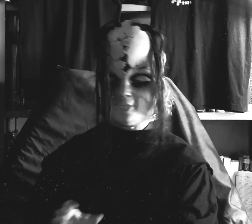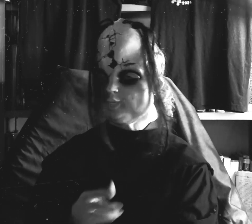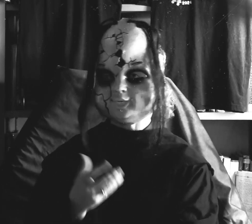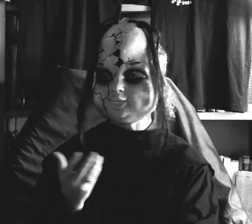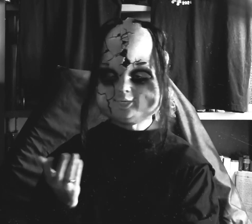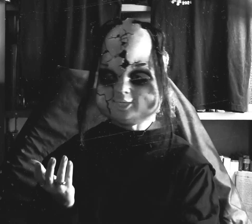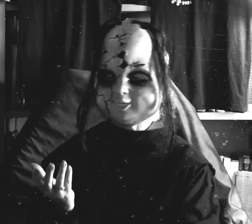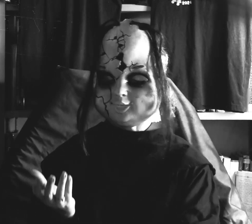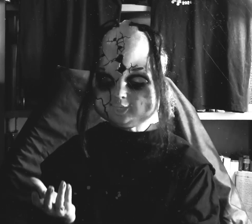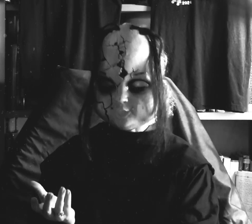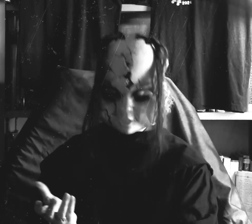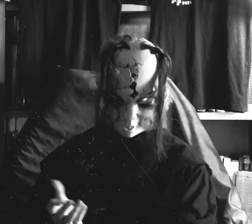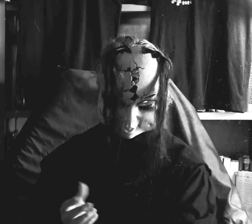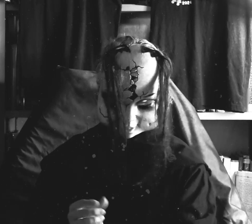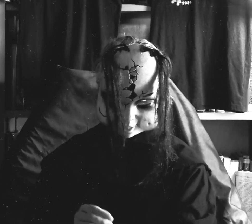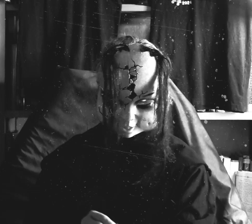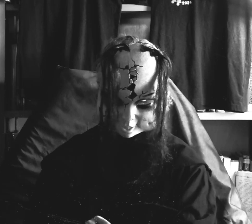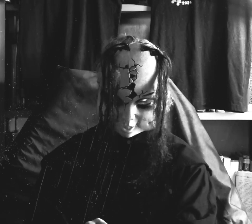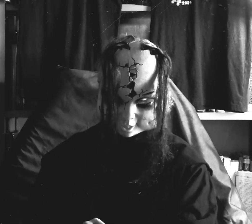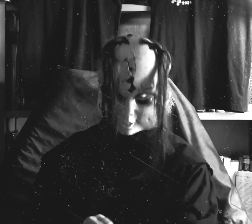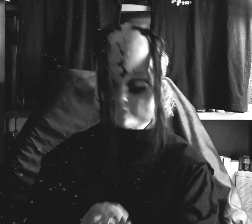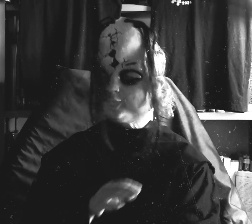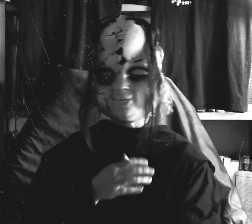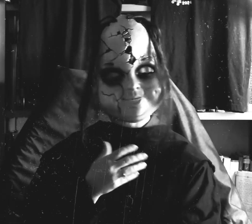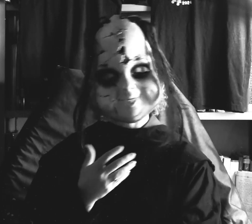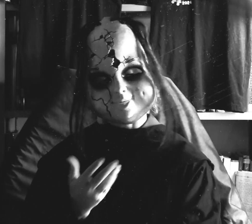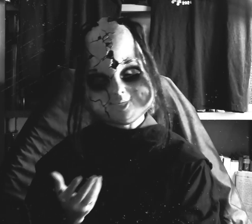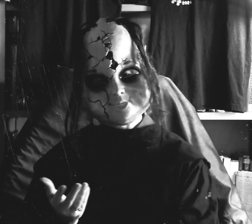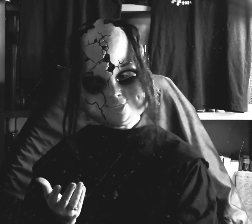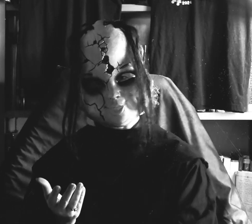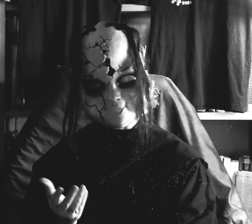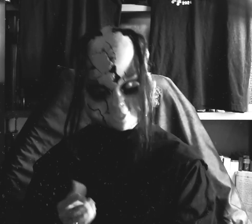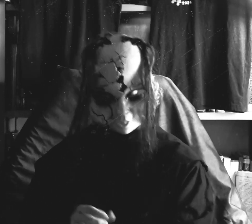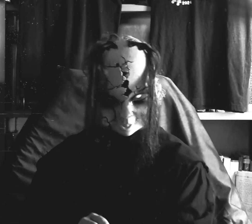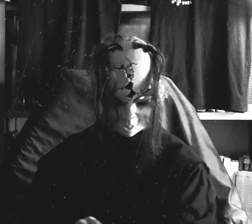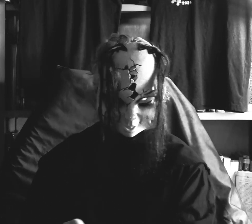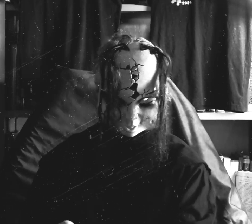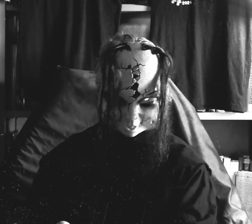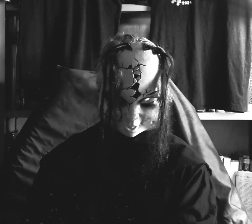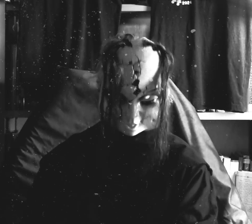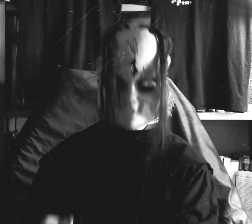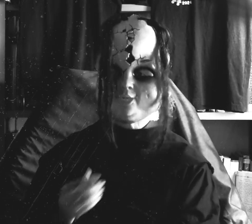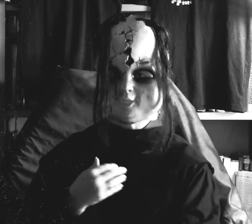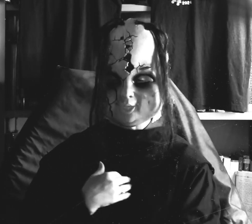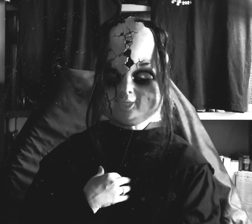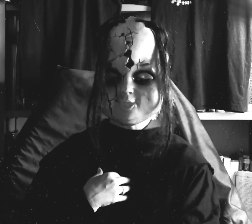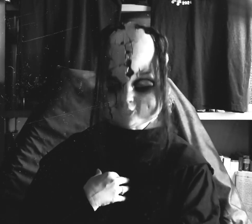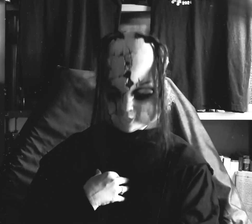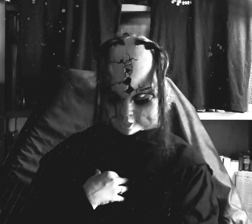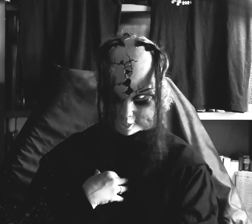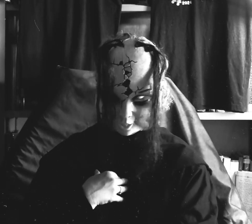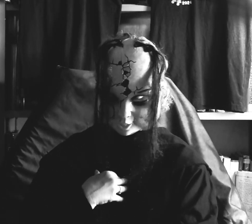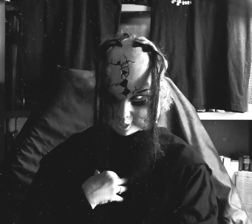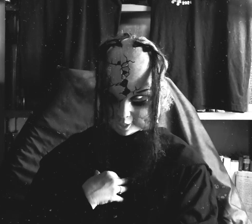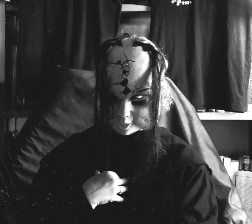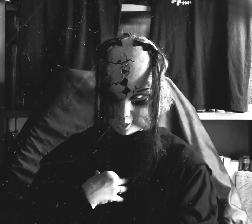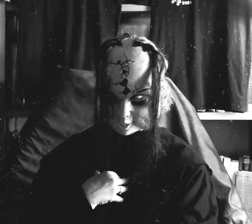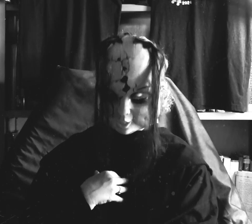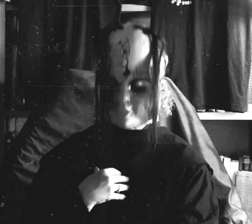young men in her village. They were not good enough for her. When I marry, Maria said, I